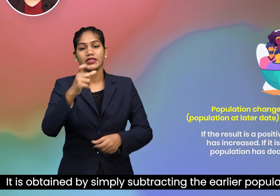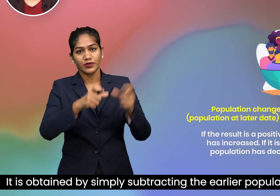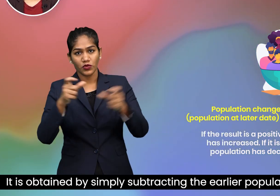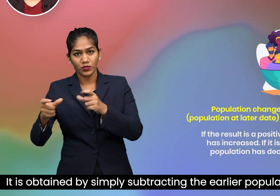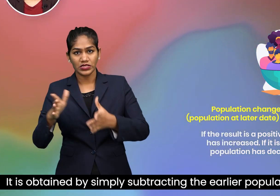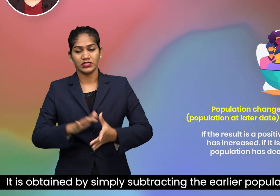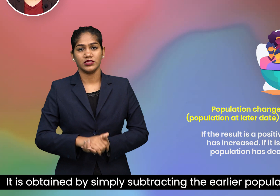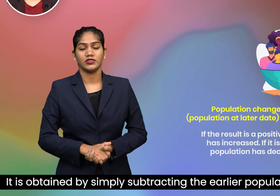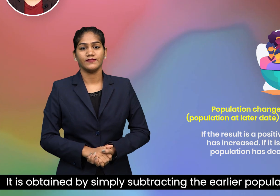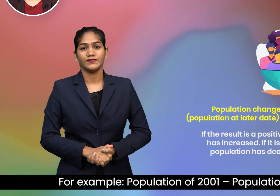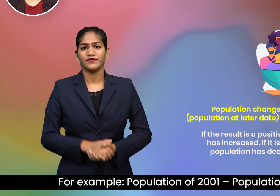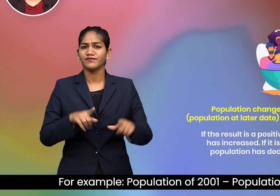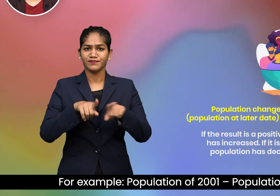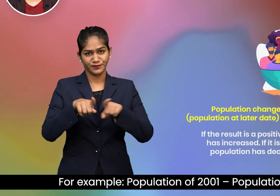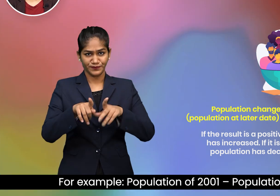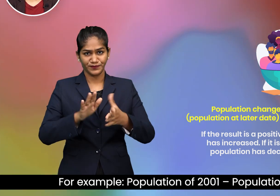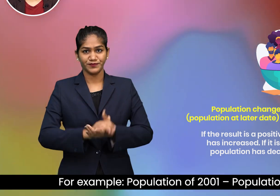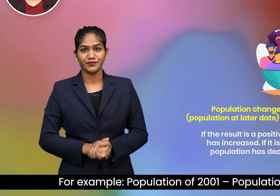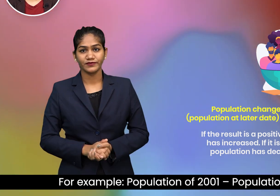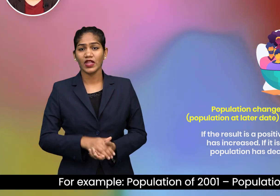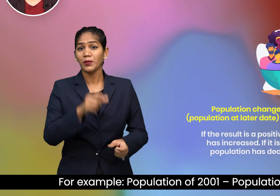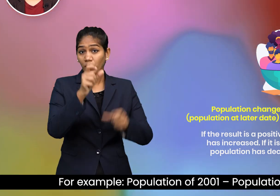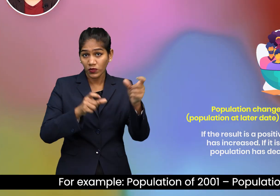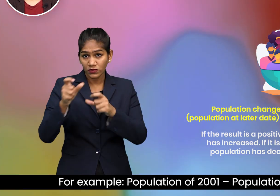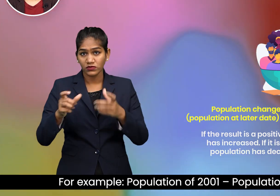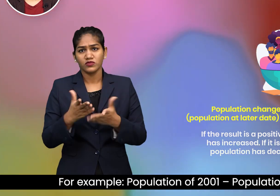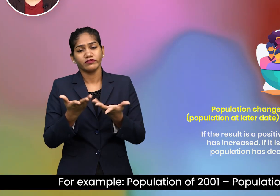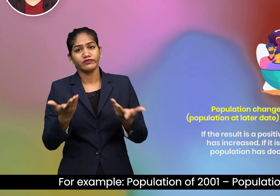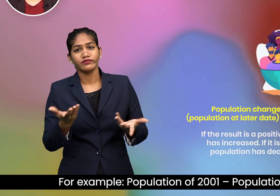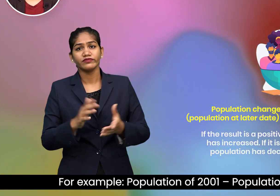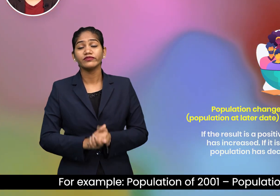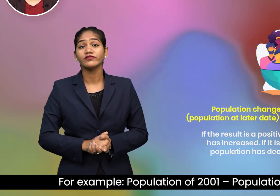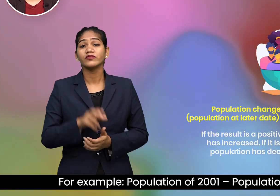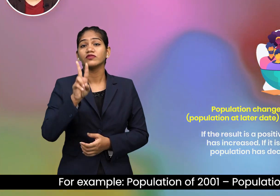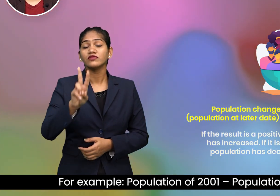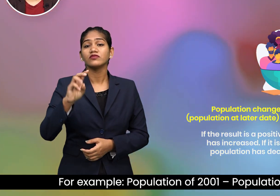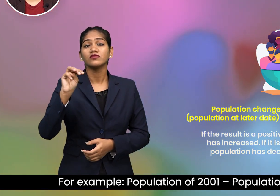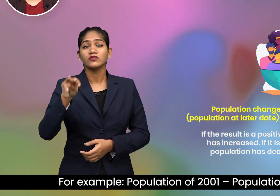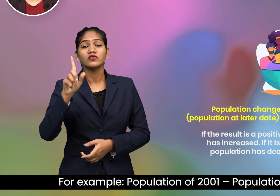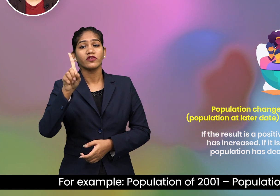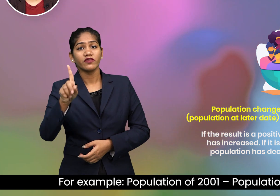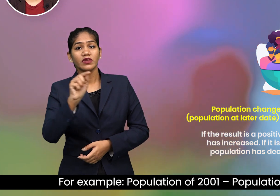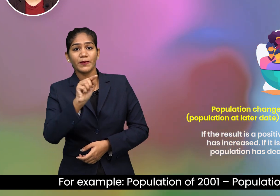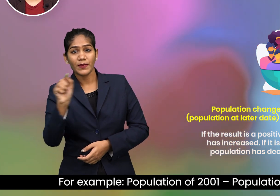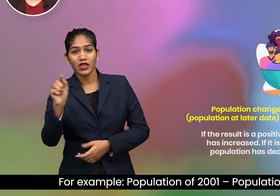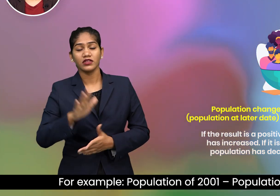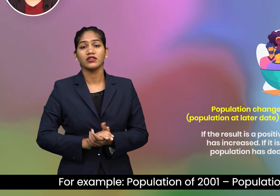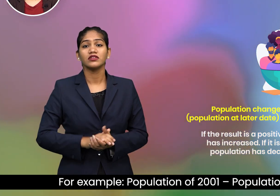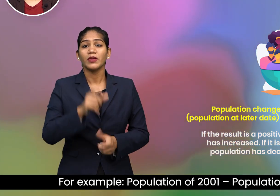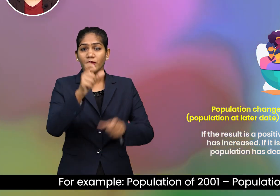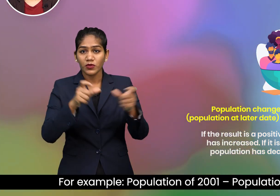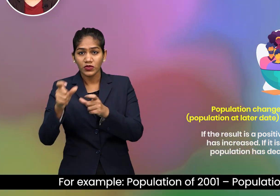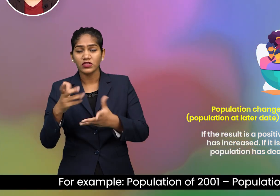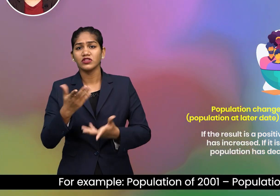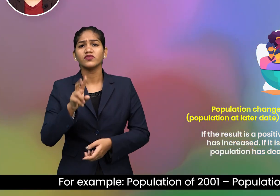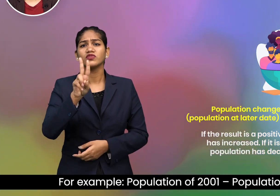population. For example, population of 2001 minus population